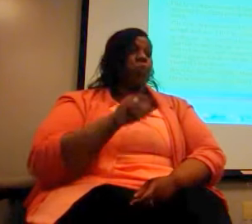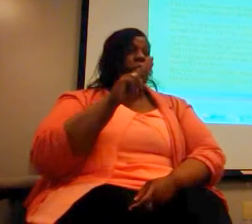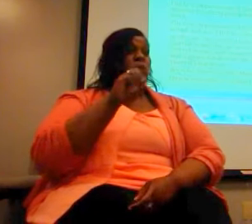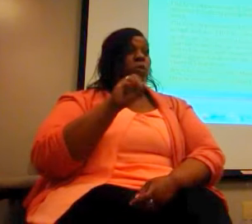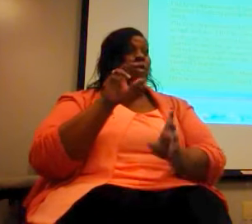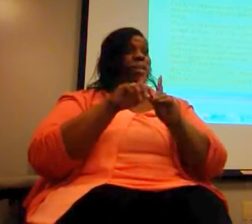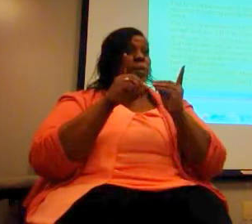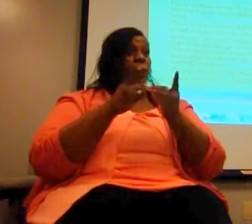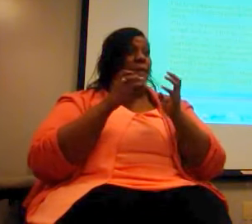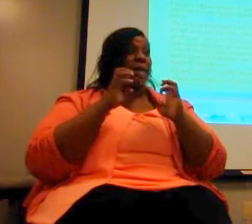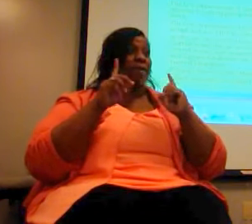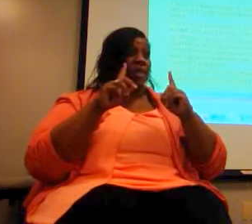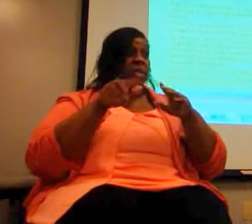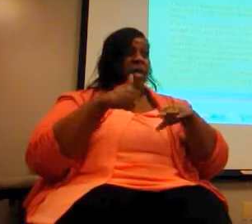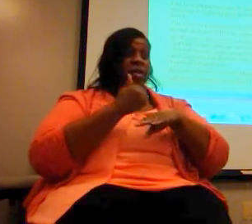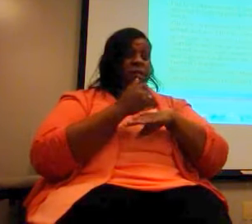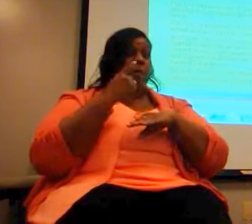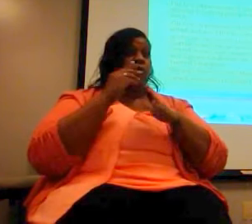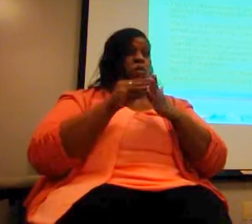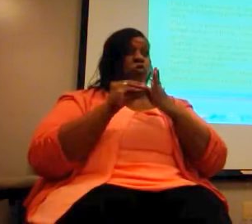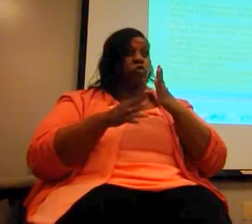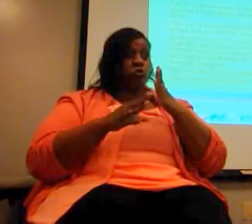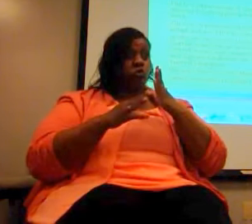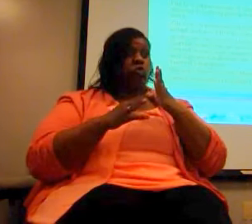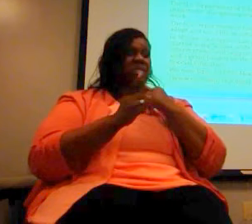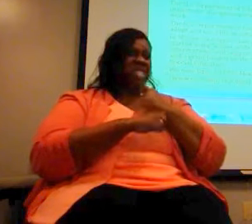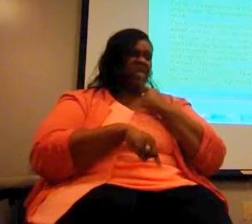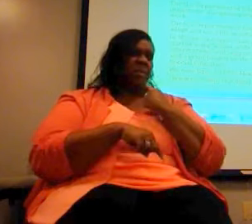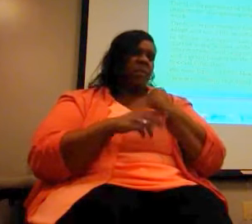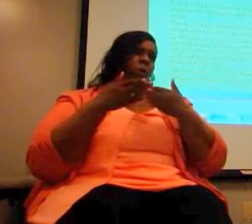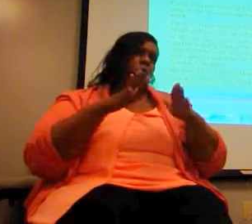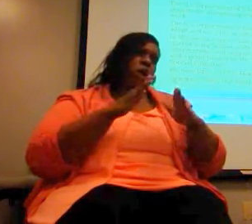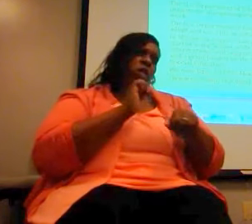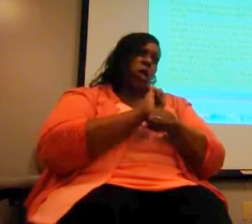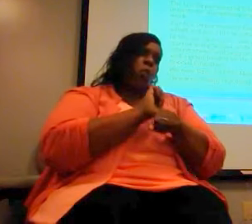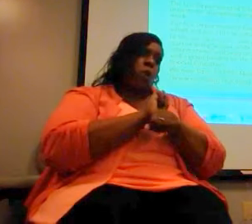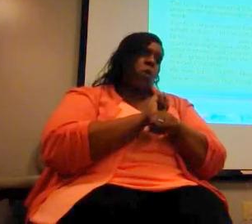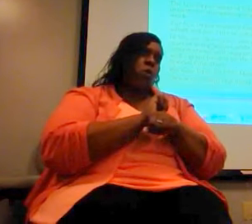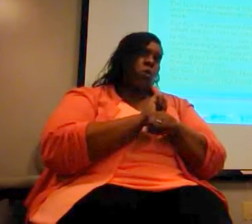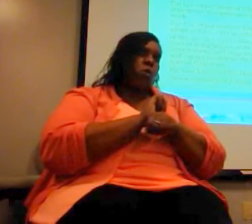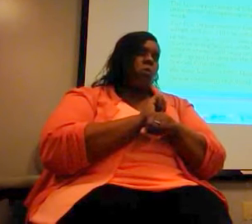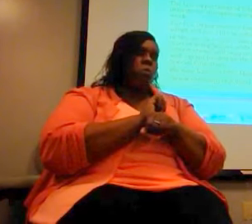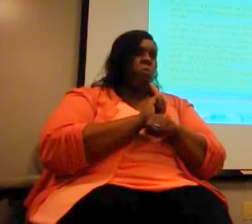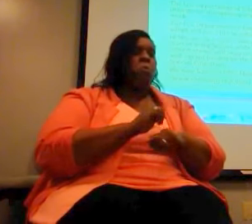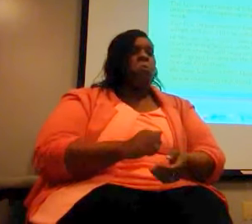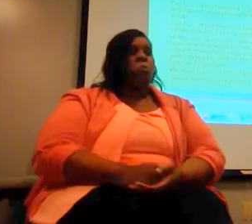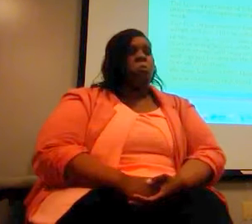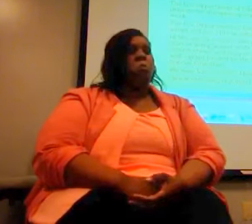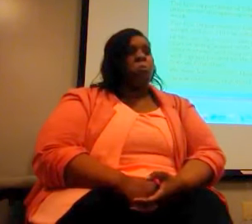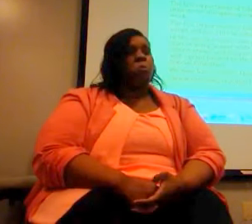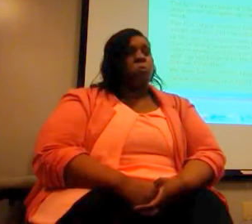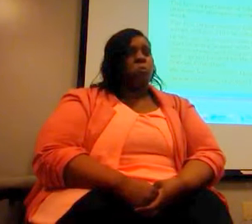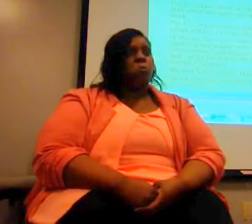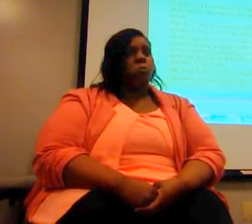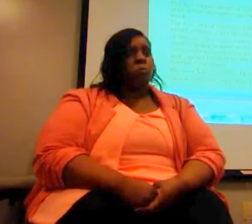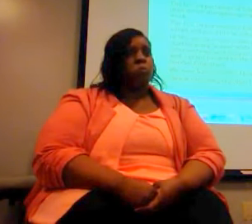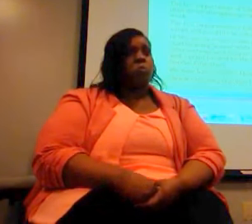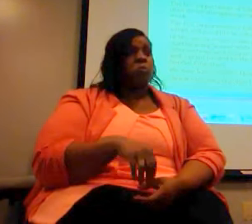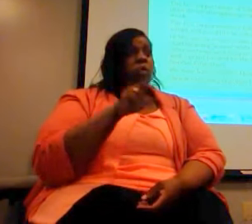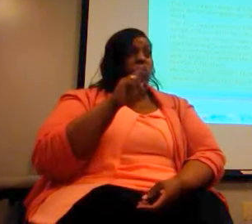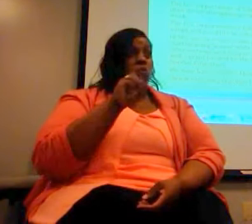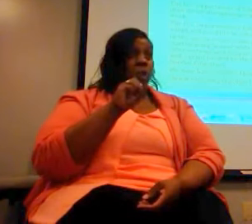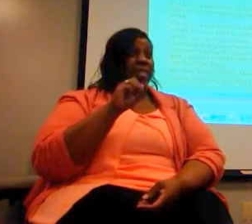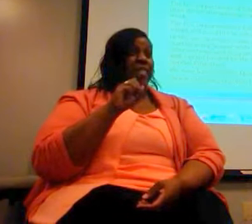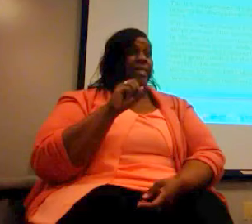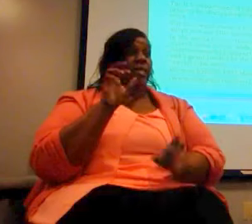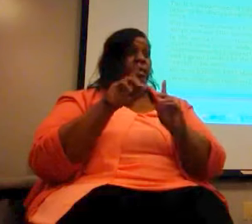set a priority for disciplining students in ways that work, not so much punitive. U.S. Department of